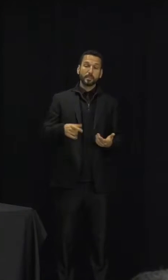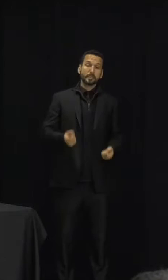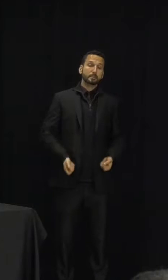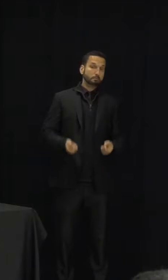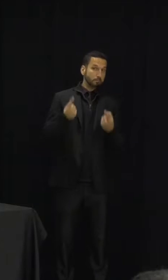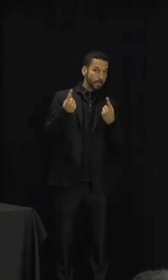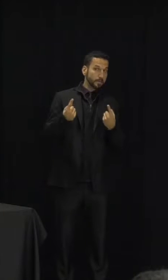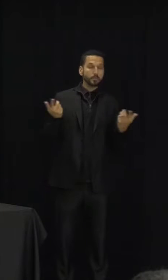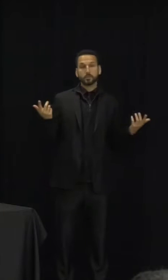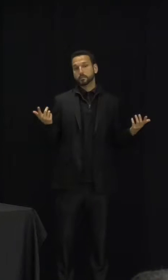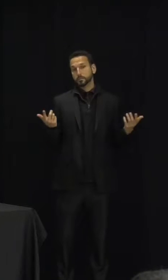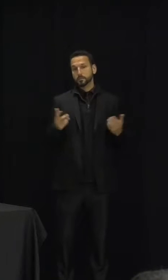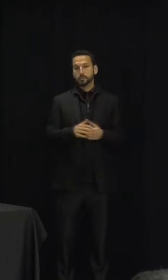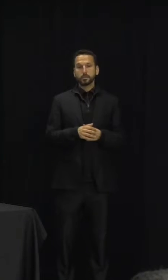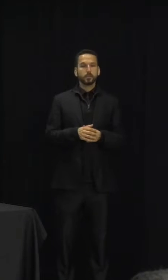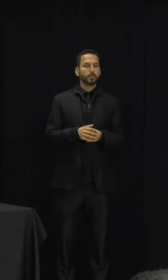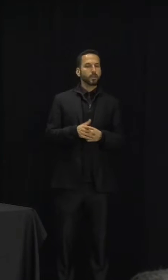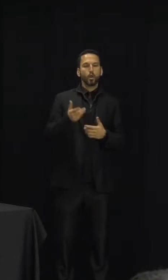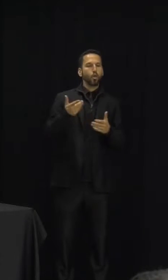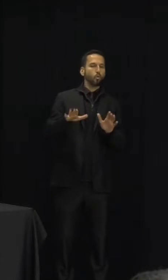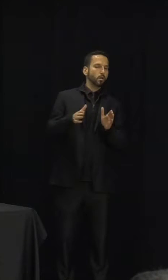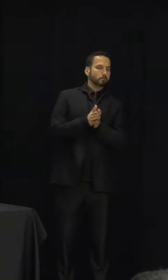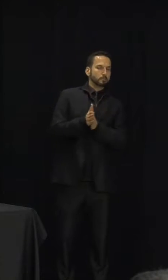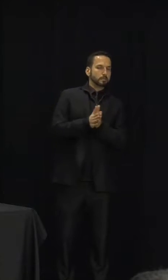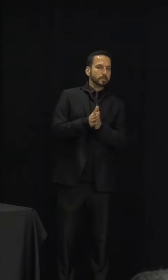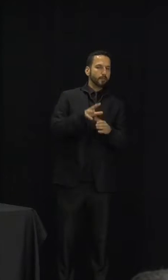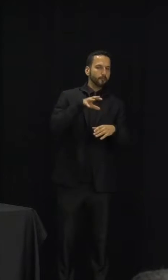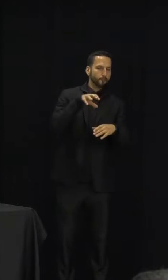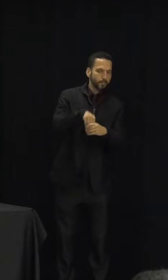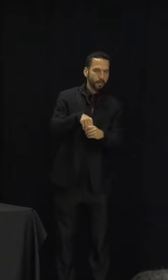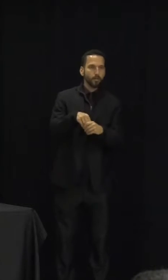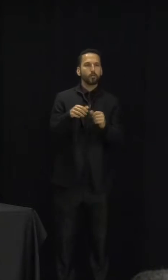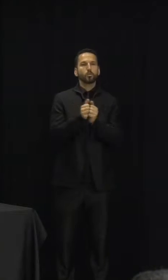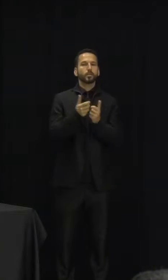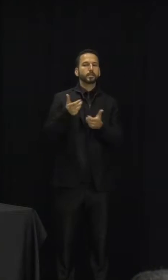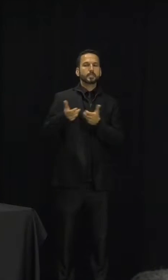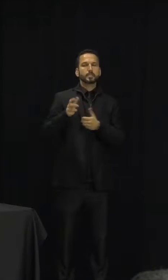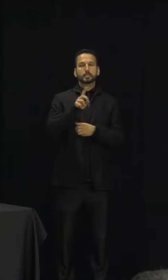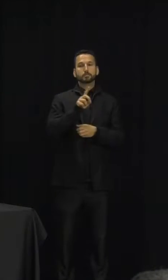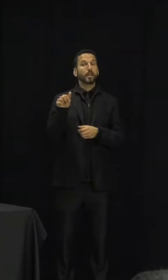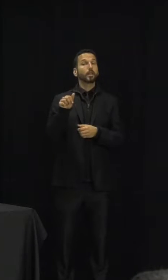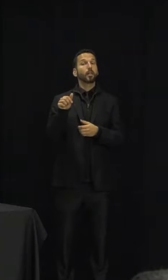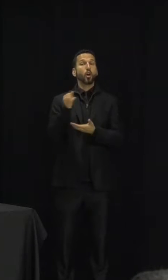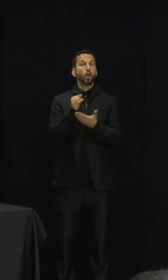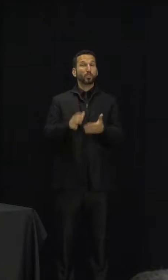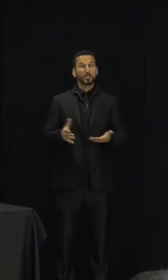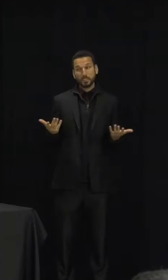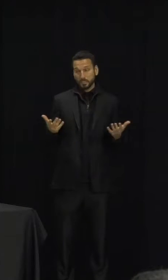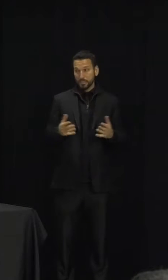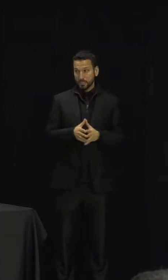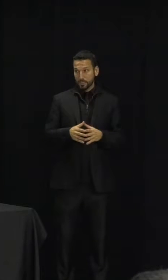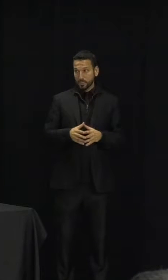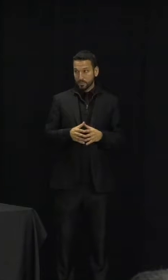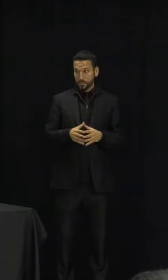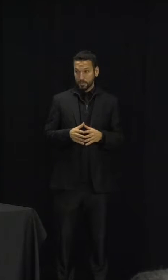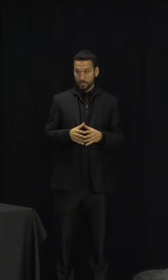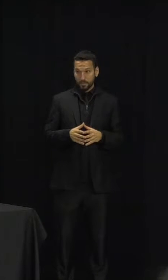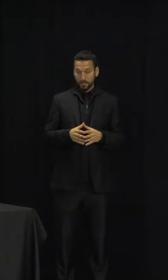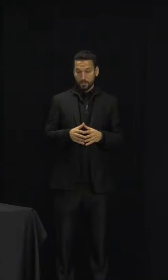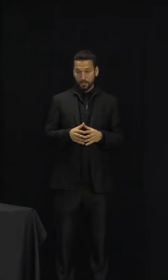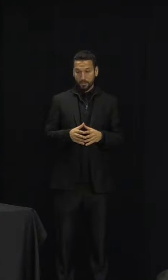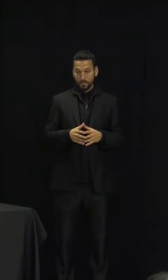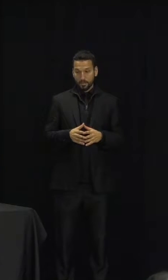dilemma. Gates notes, "The extended face-off with conservatism has had a deforming